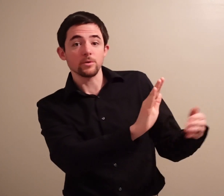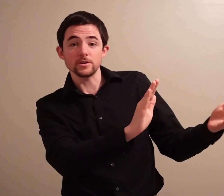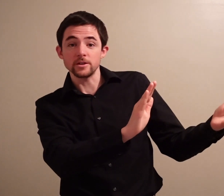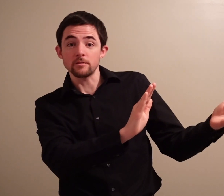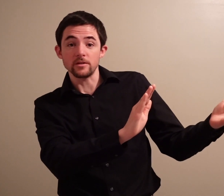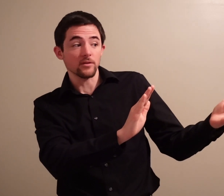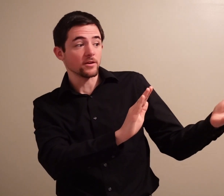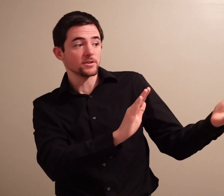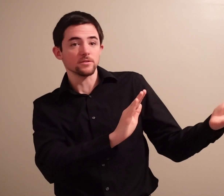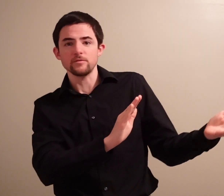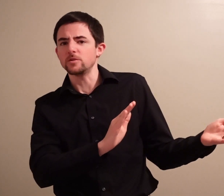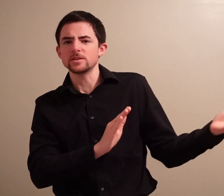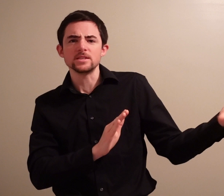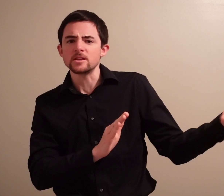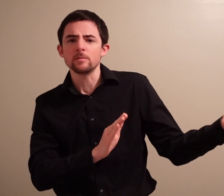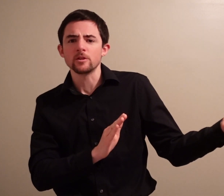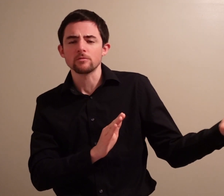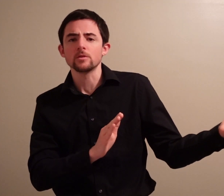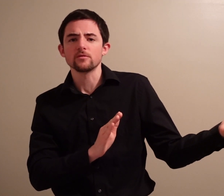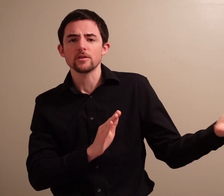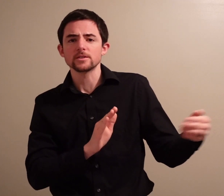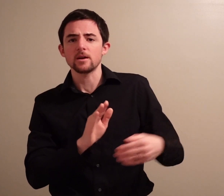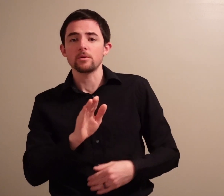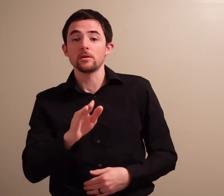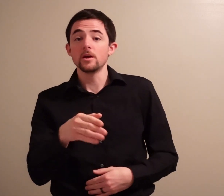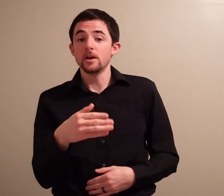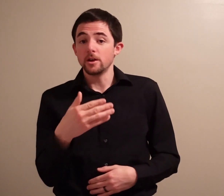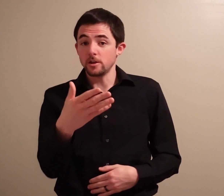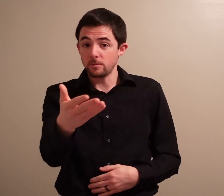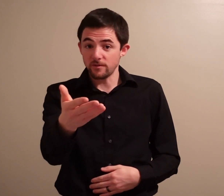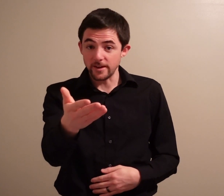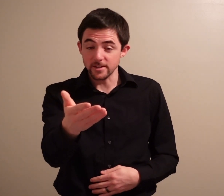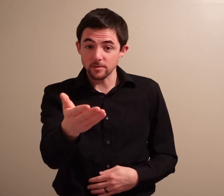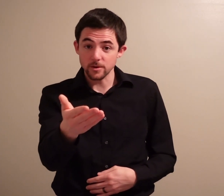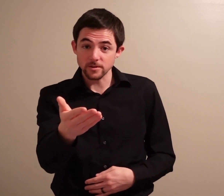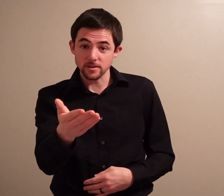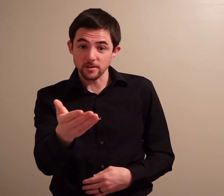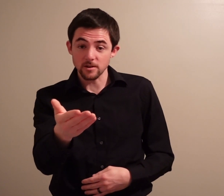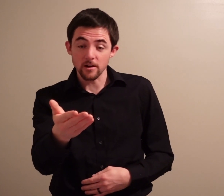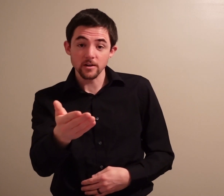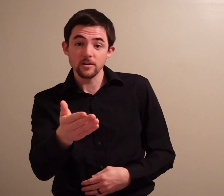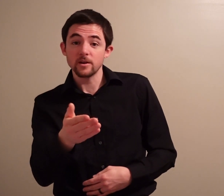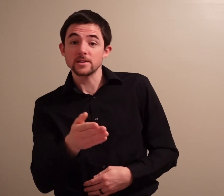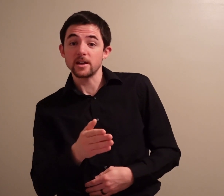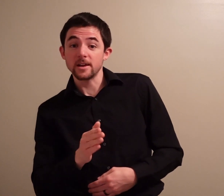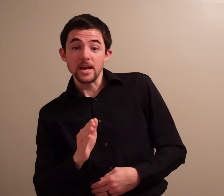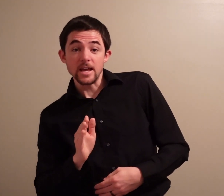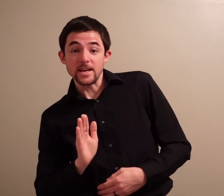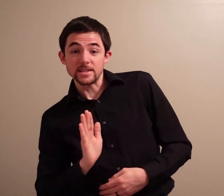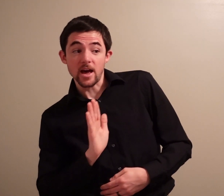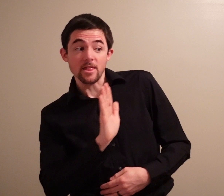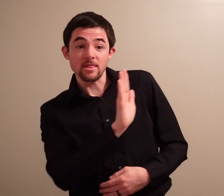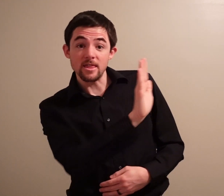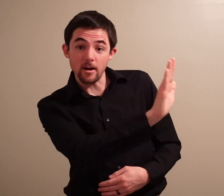person you're referring to. If you could see them in the room, for example, you'd be facing the person you're talking to and saying, is that their